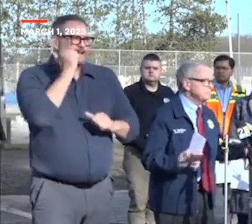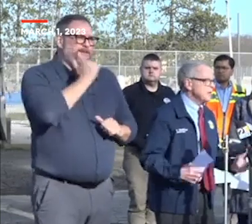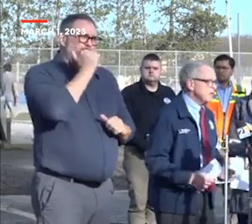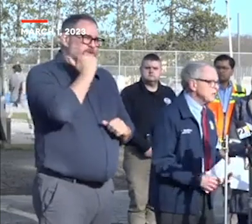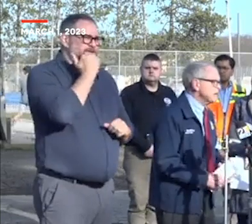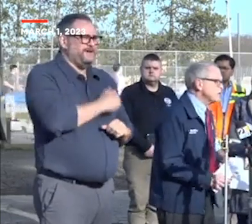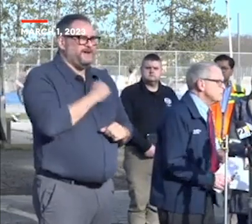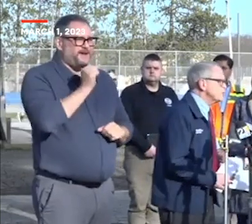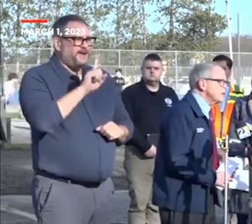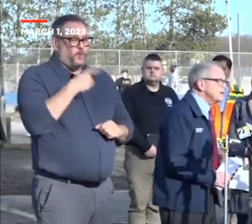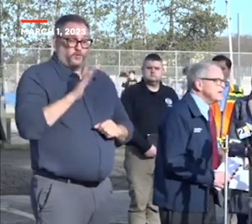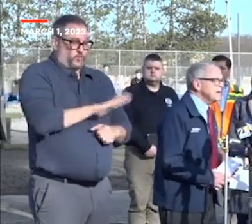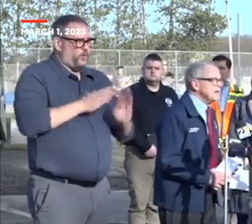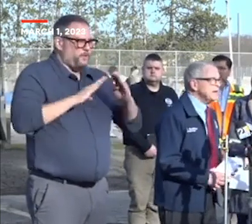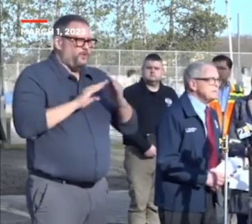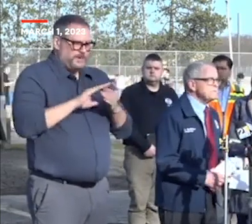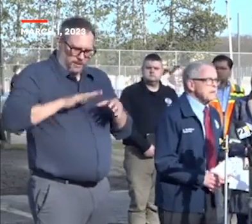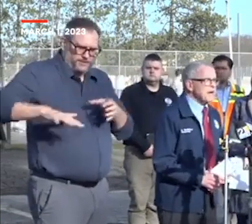but outside of the community.